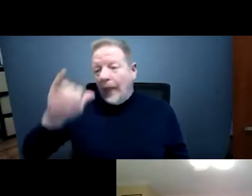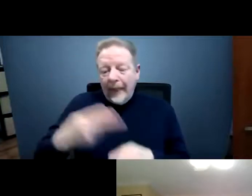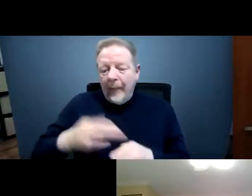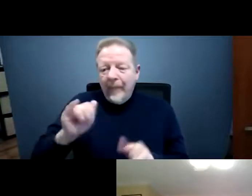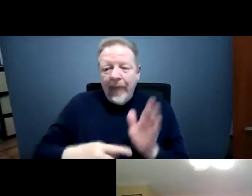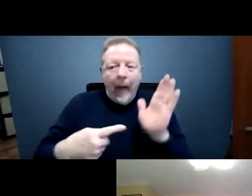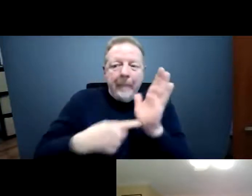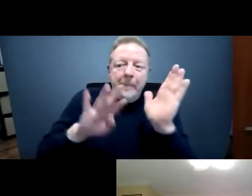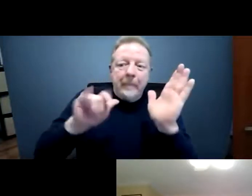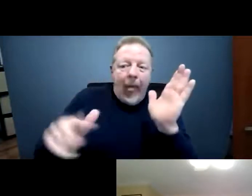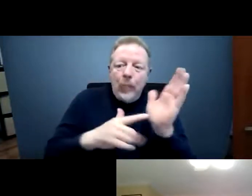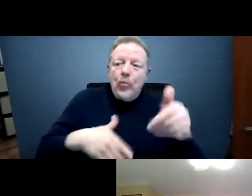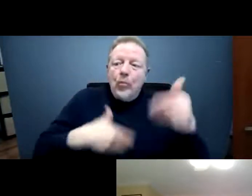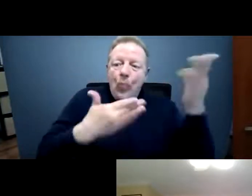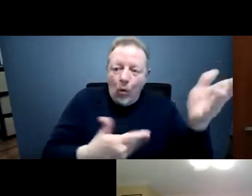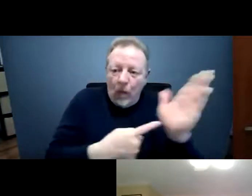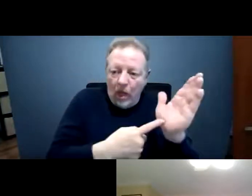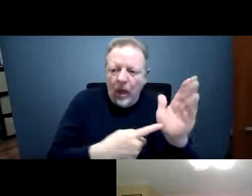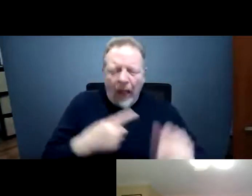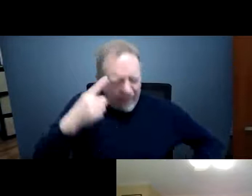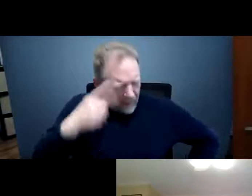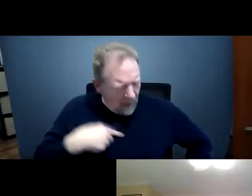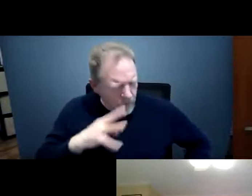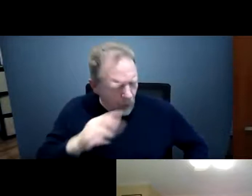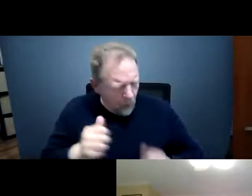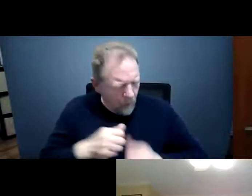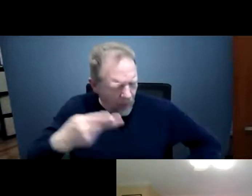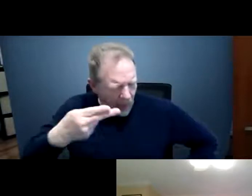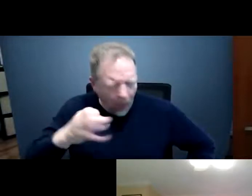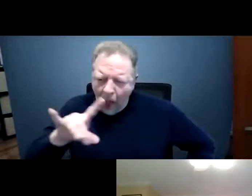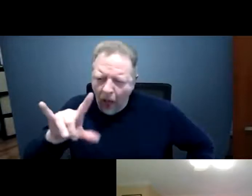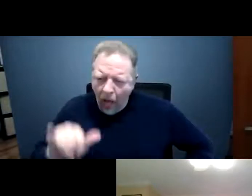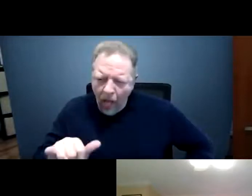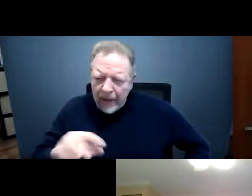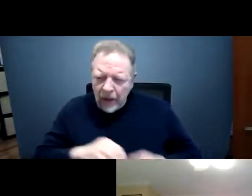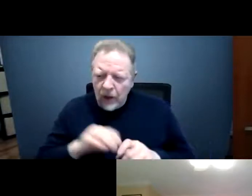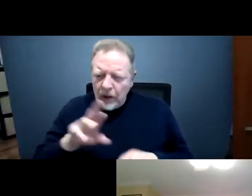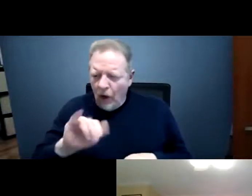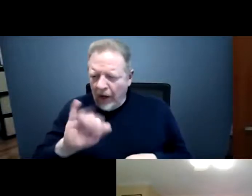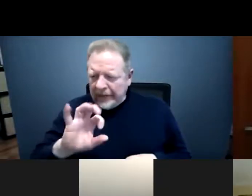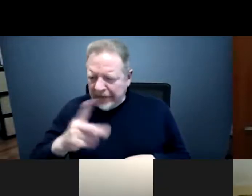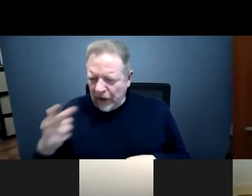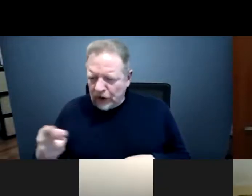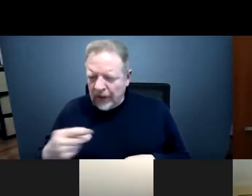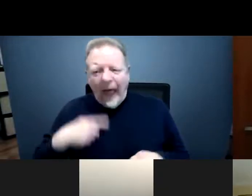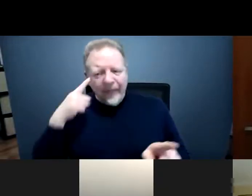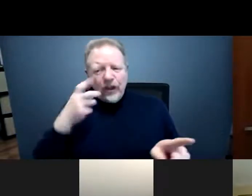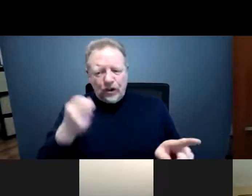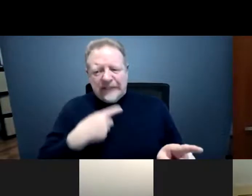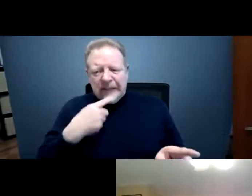talked to, is it Holly at your organization, I think, and she said that Okay. legislation